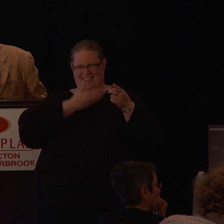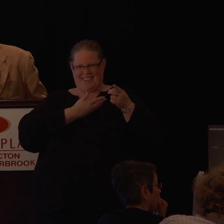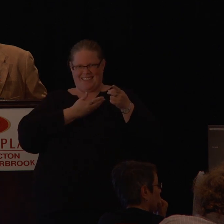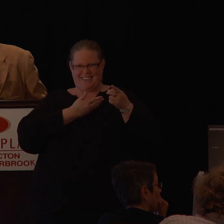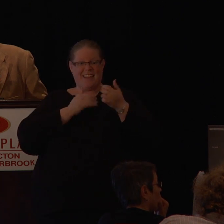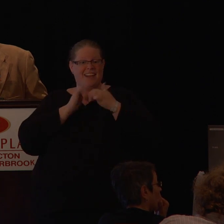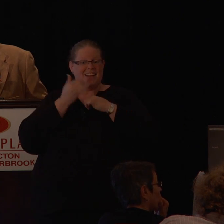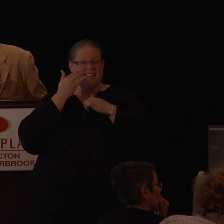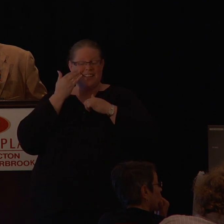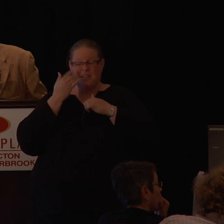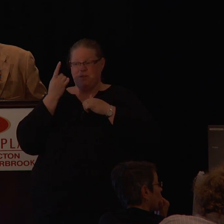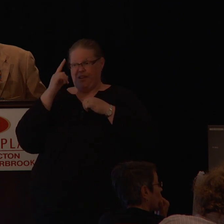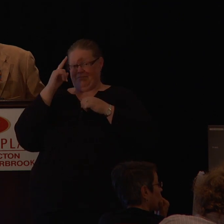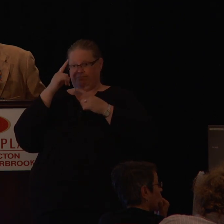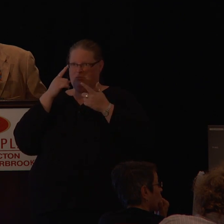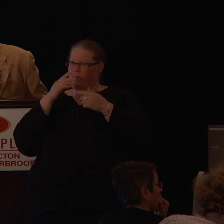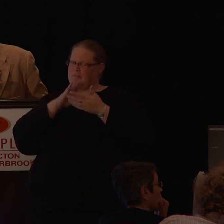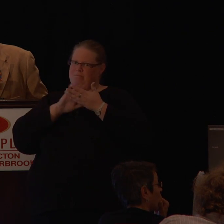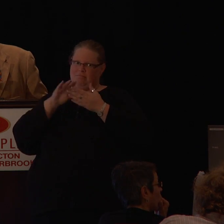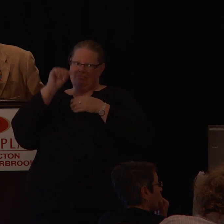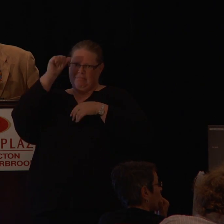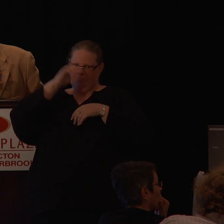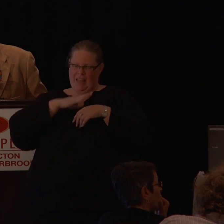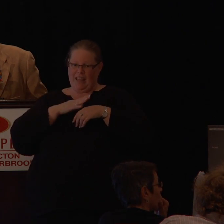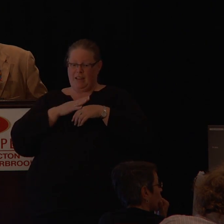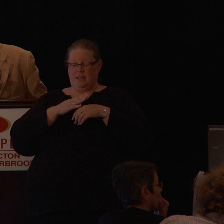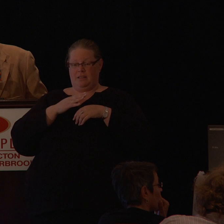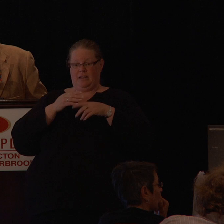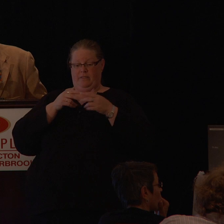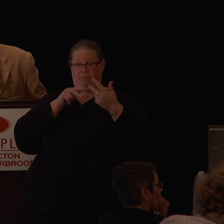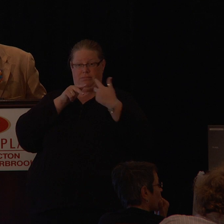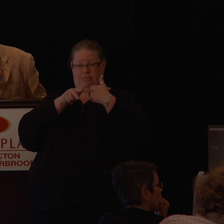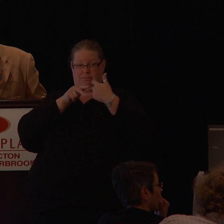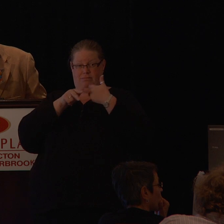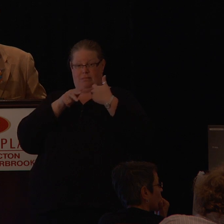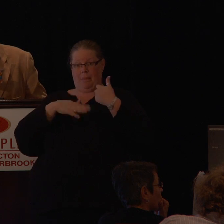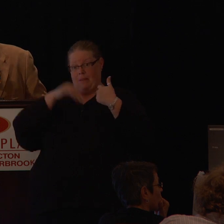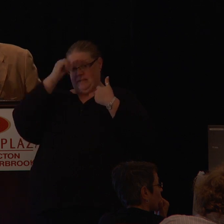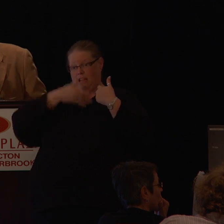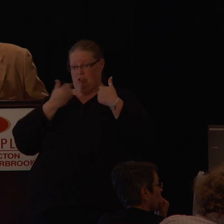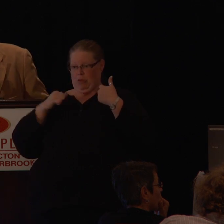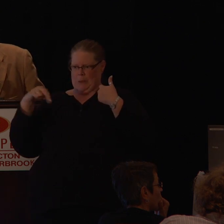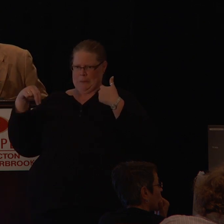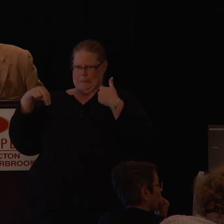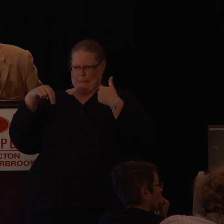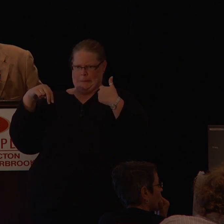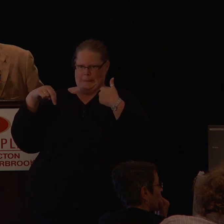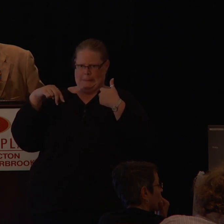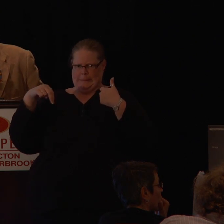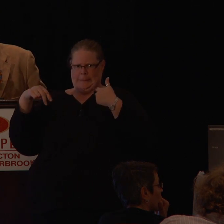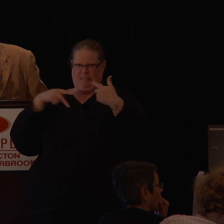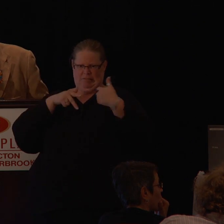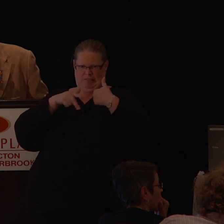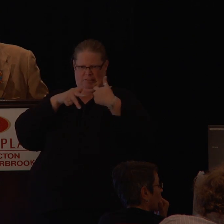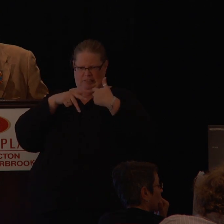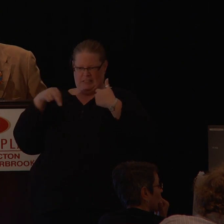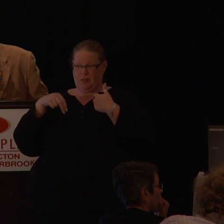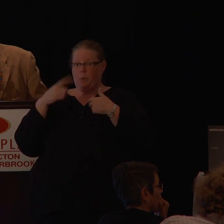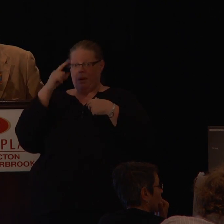his vehicle when my son was trying to cross a busy street and took him in to the local